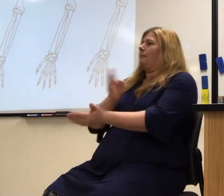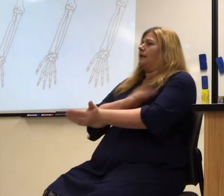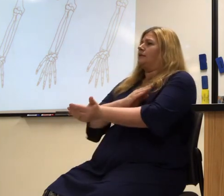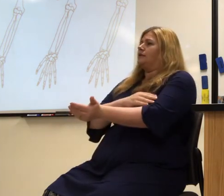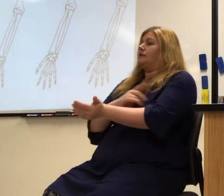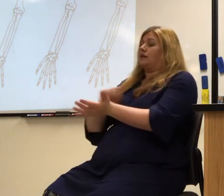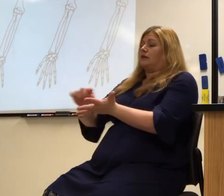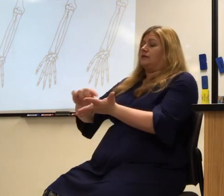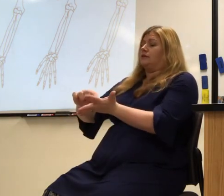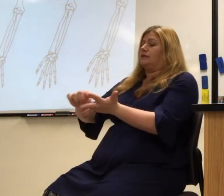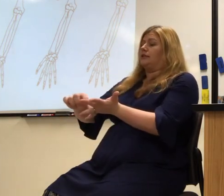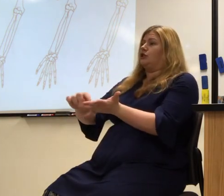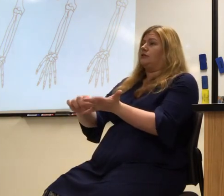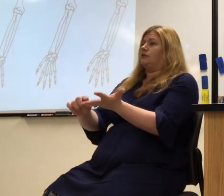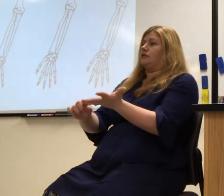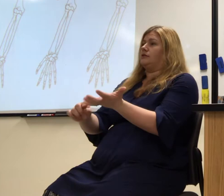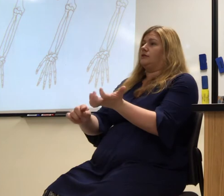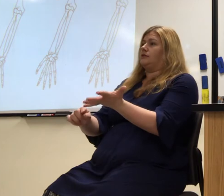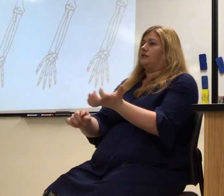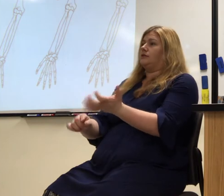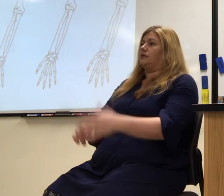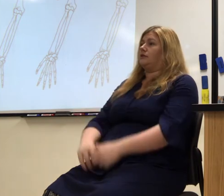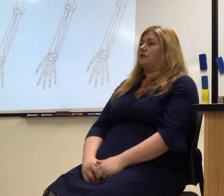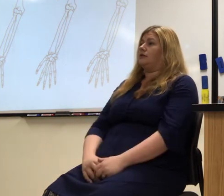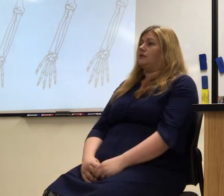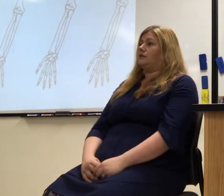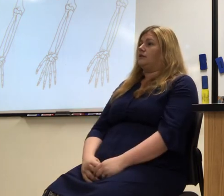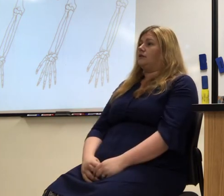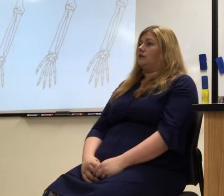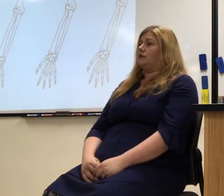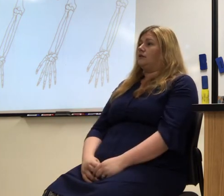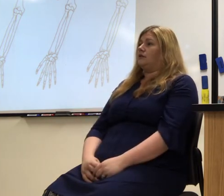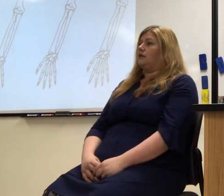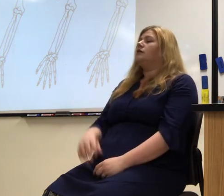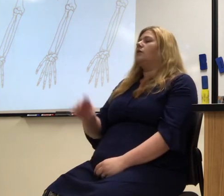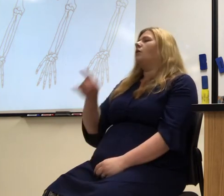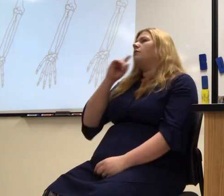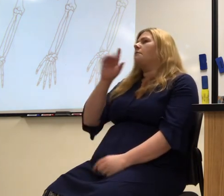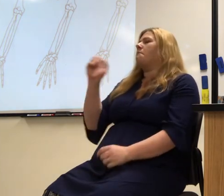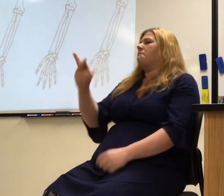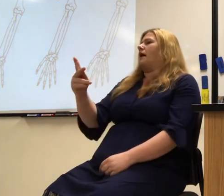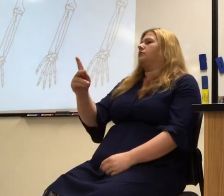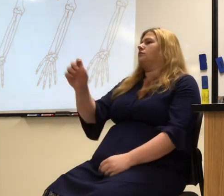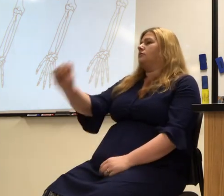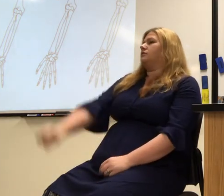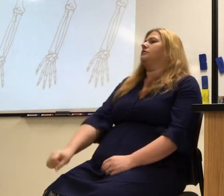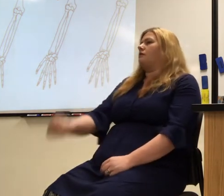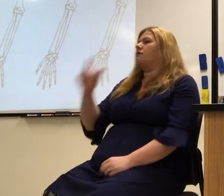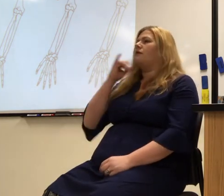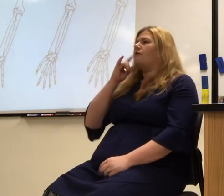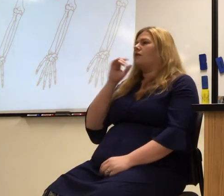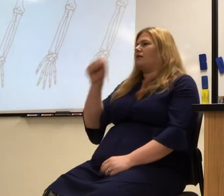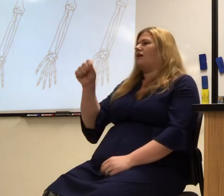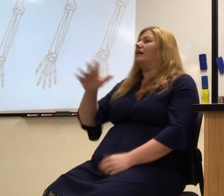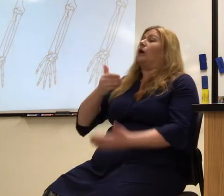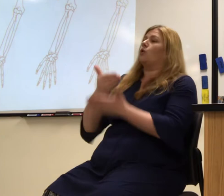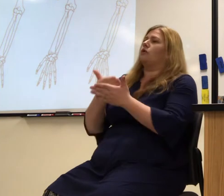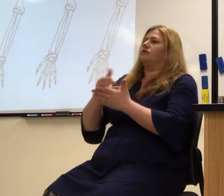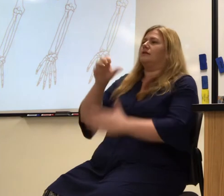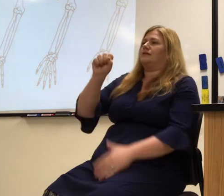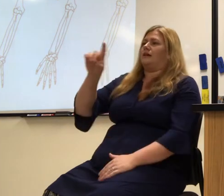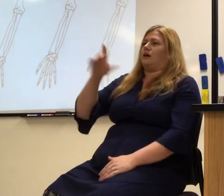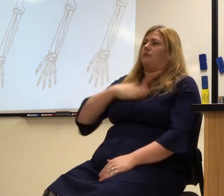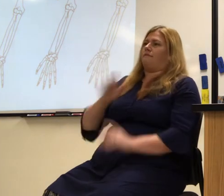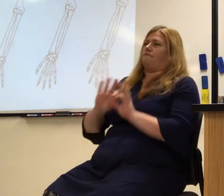flexes digits, but since I taught all those joints, it inserts on the, well,